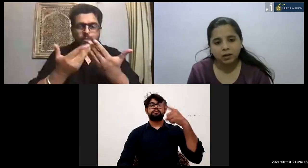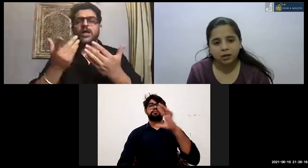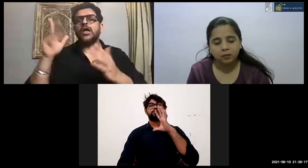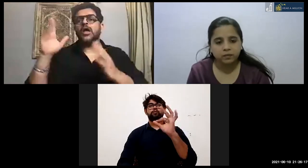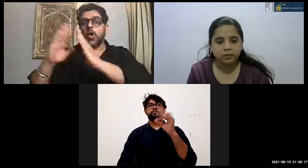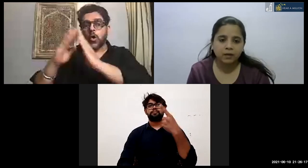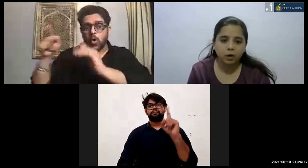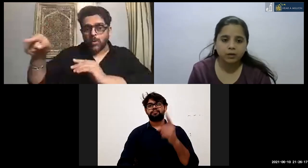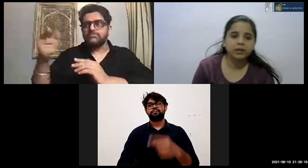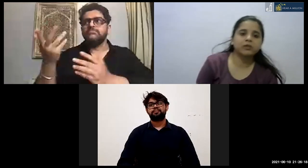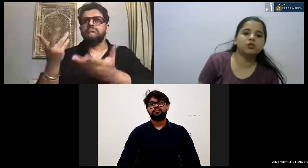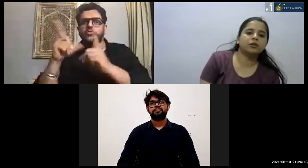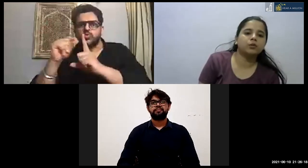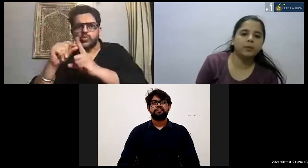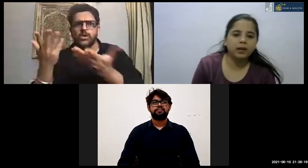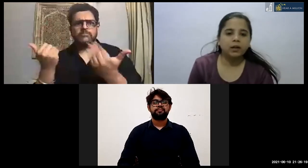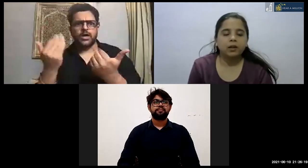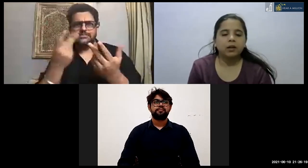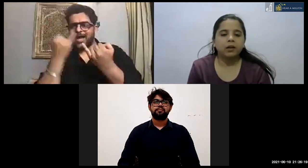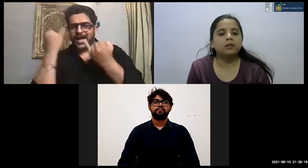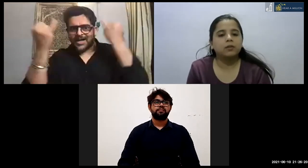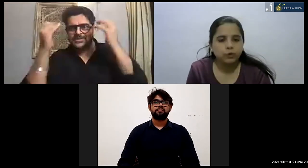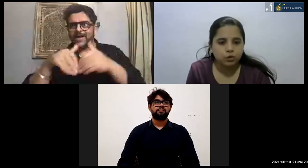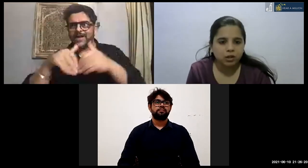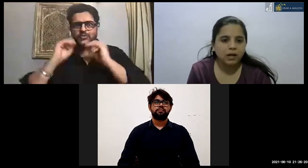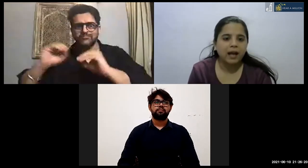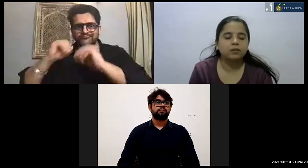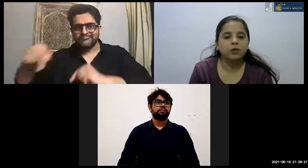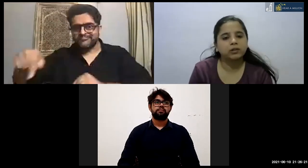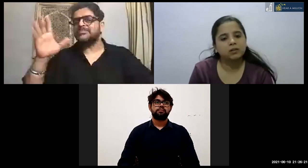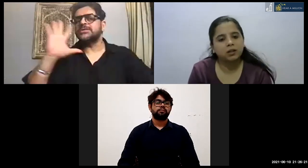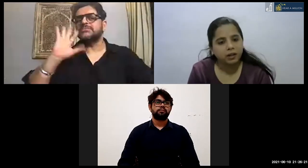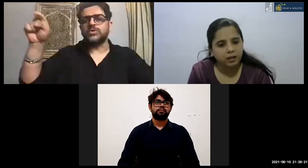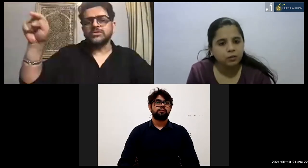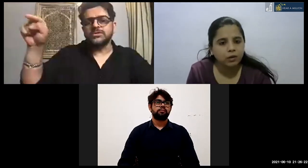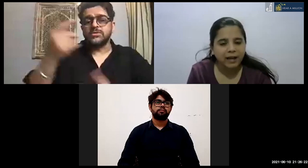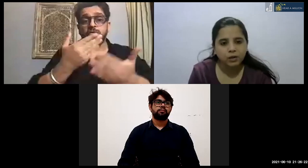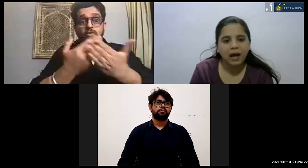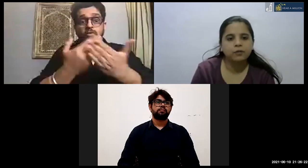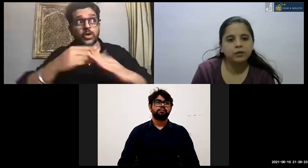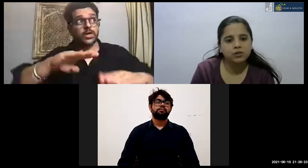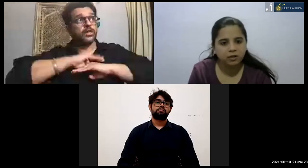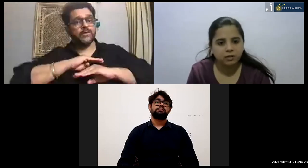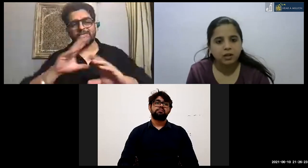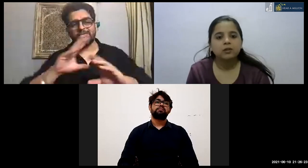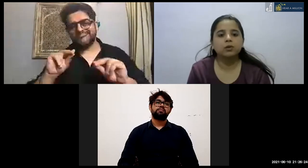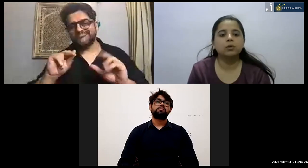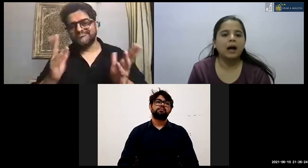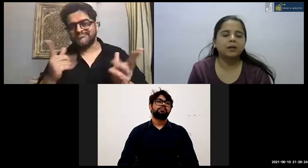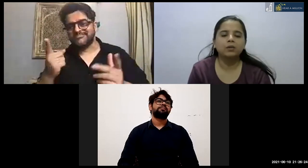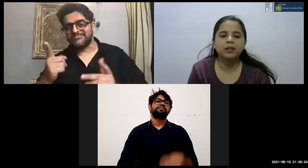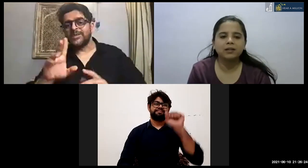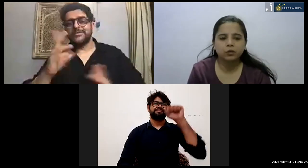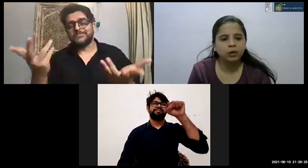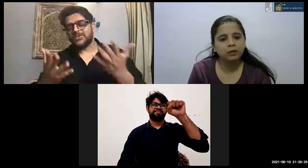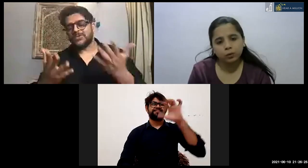what they want their children to be in the future and what the career they would like to have for their children. So